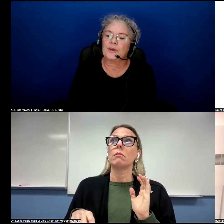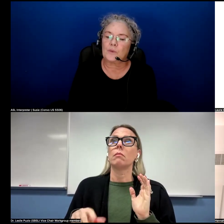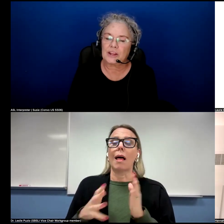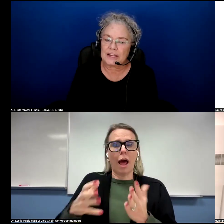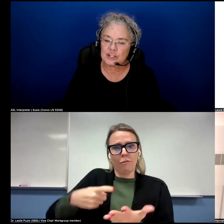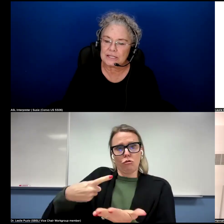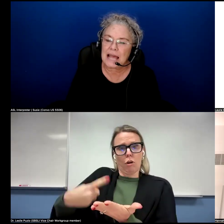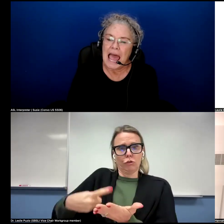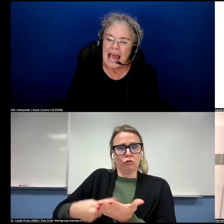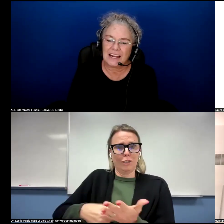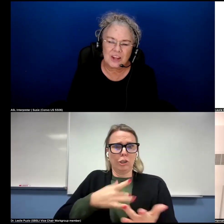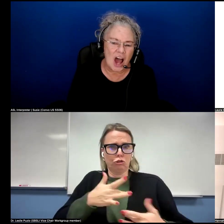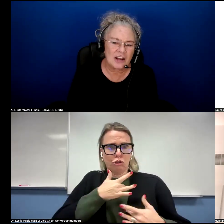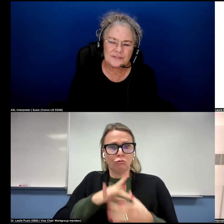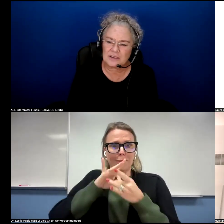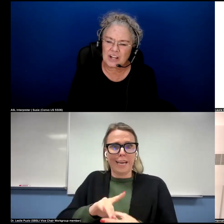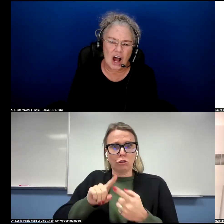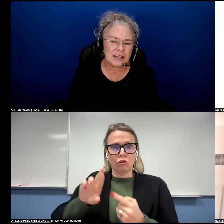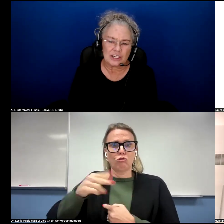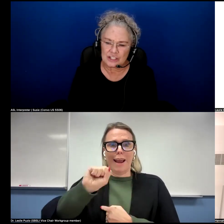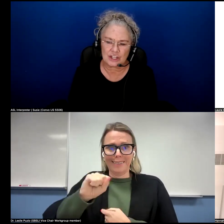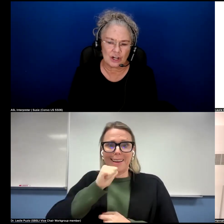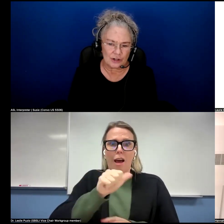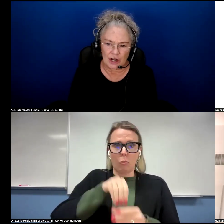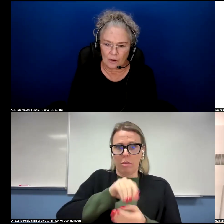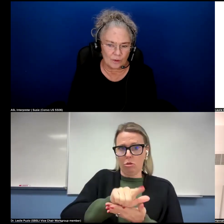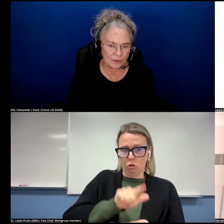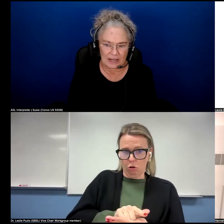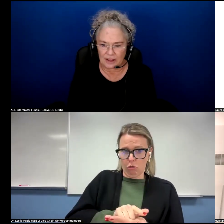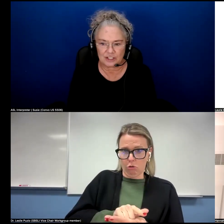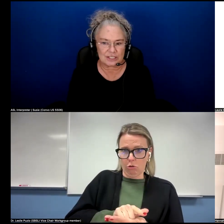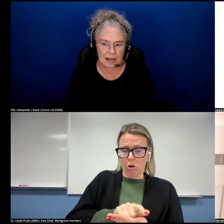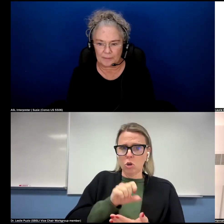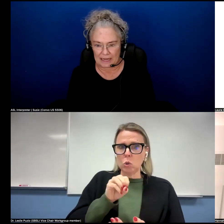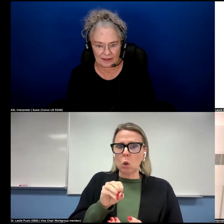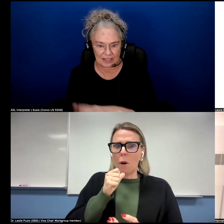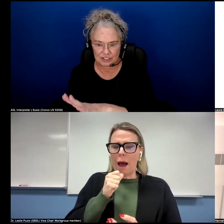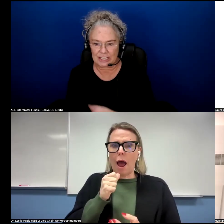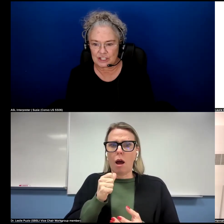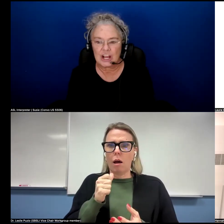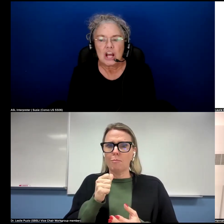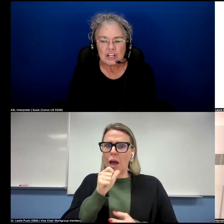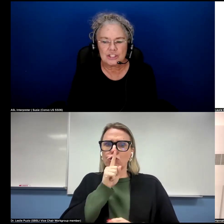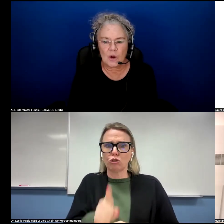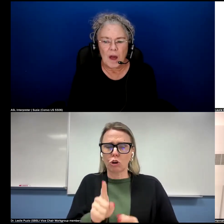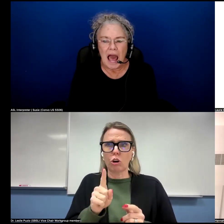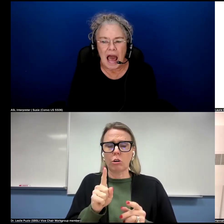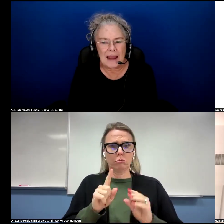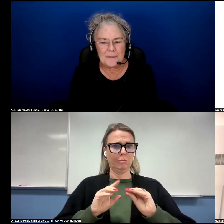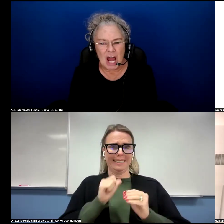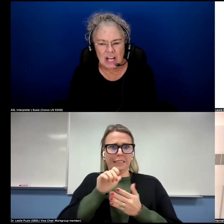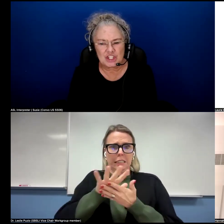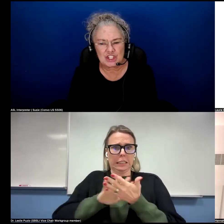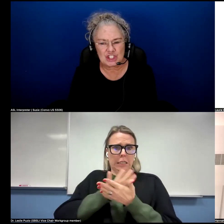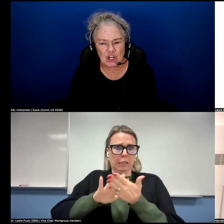With the regulations and a lot of talk and concern, with regulations not being in the legislation. So